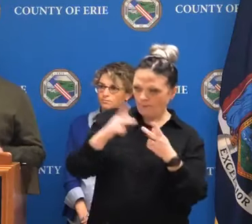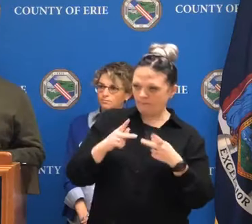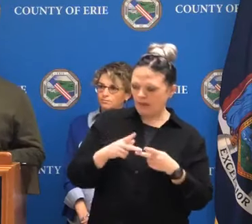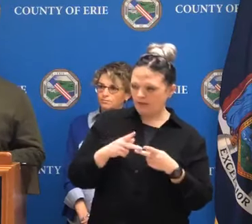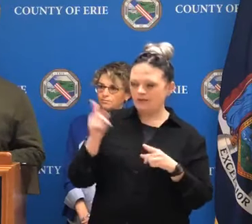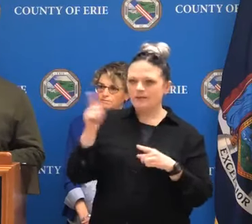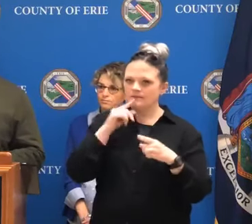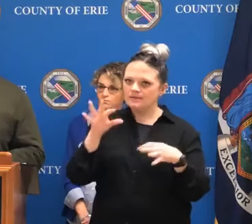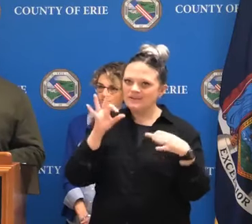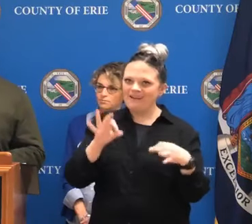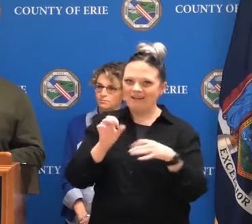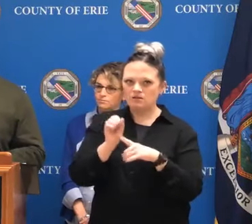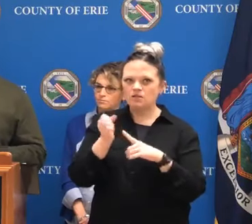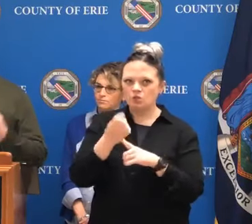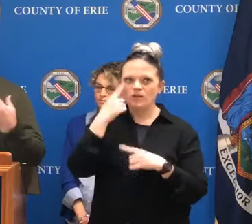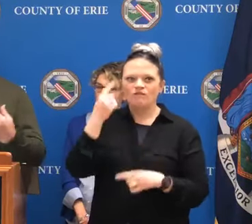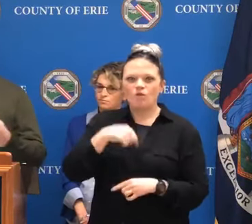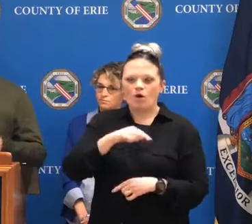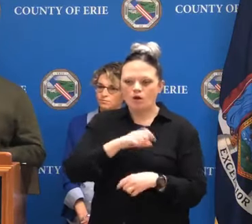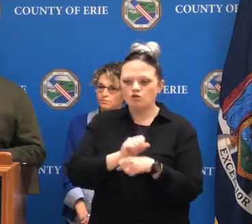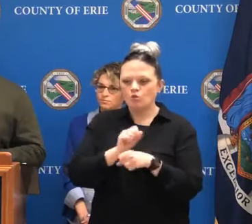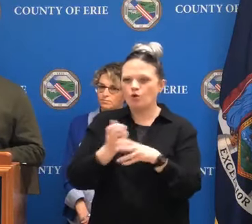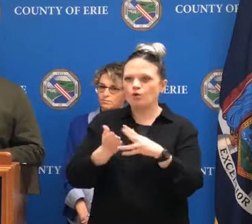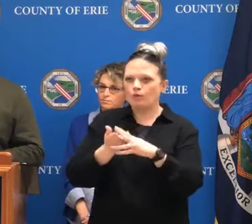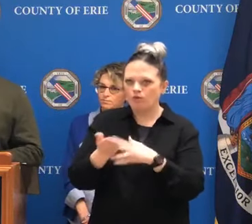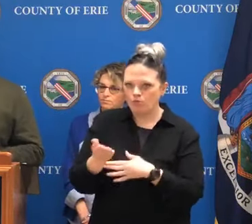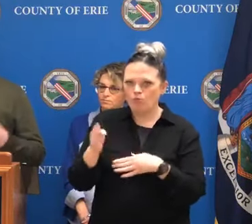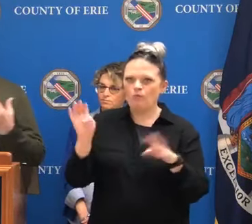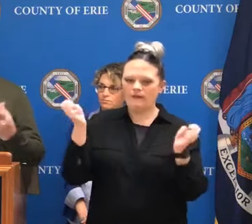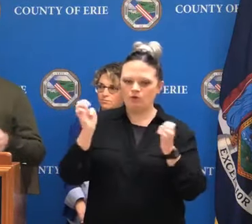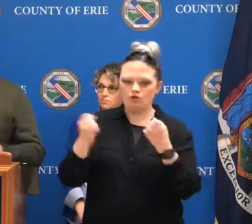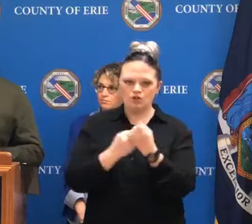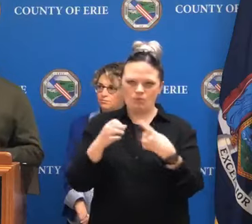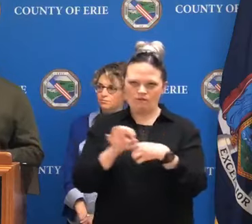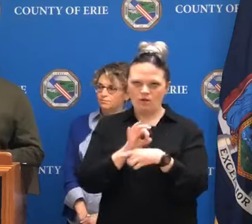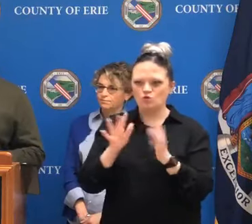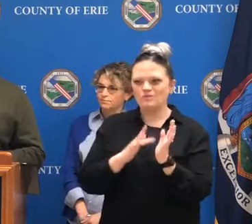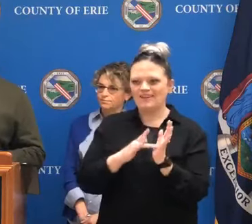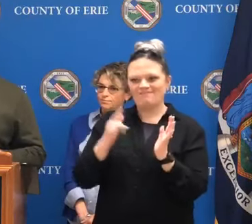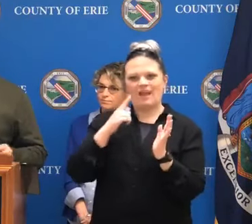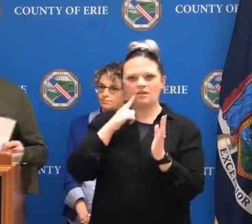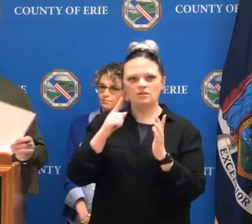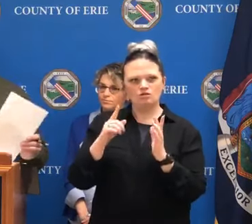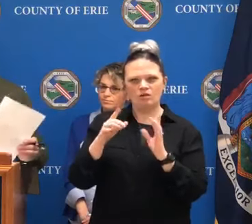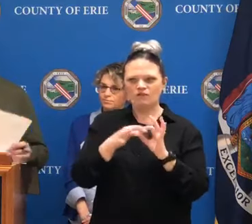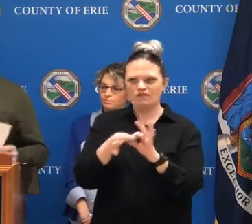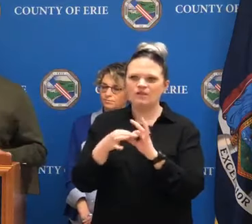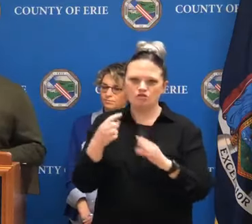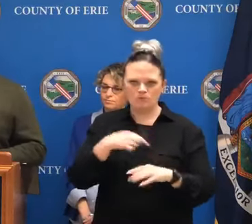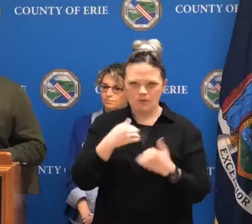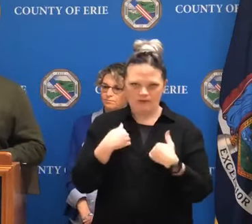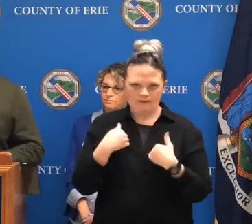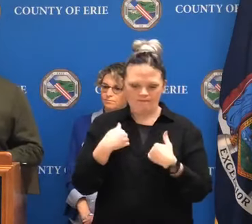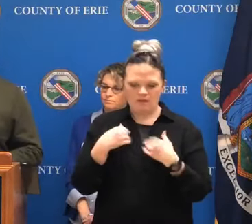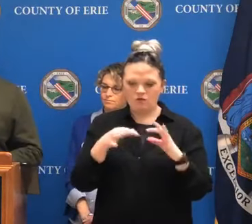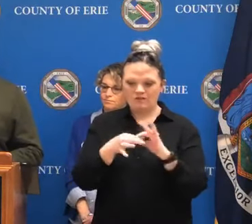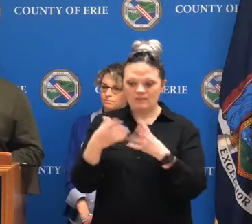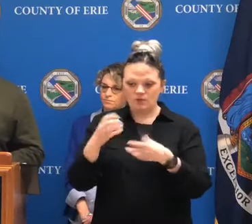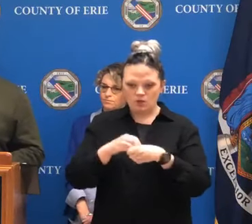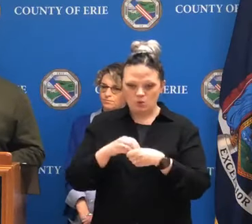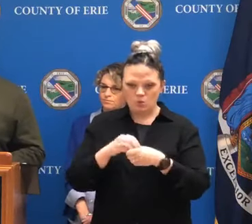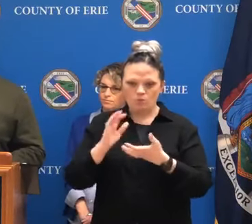ideal situation for us to work through our emergency support functions and take advantage of those relationships that we have. Those relationships include